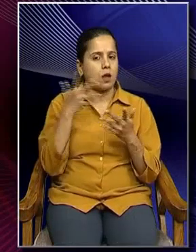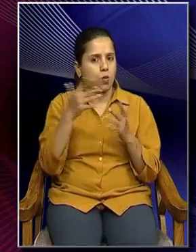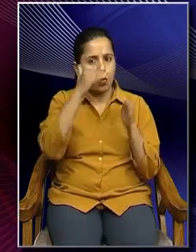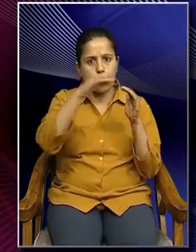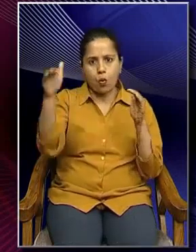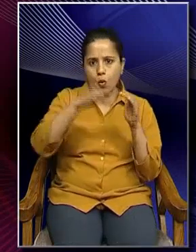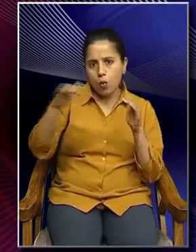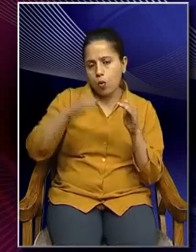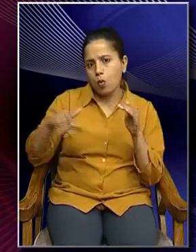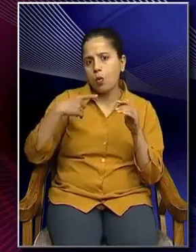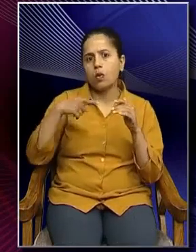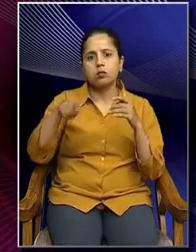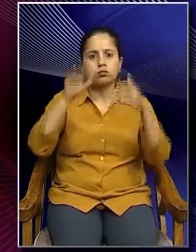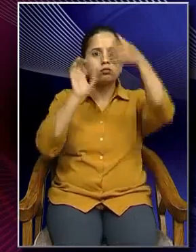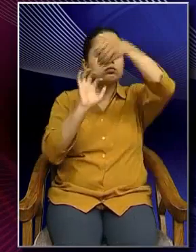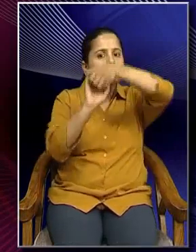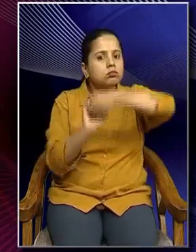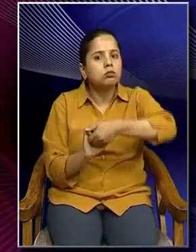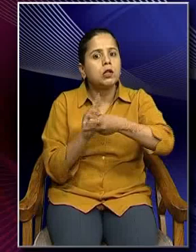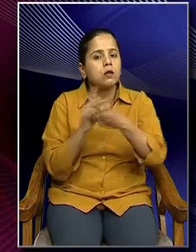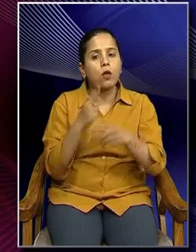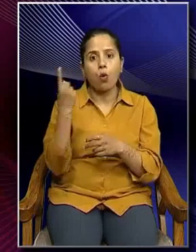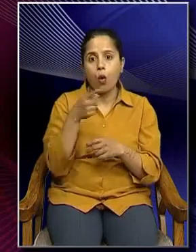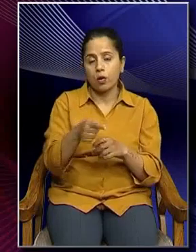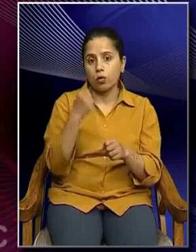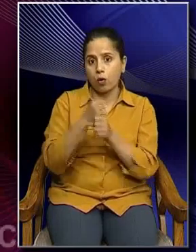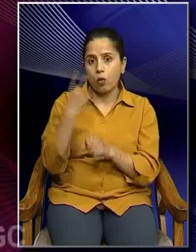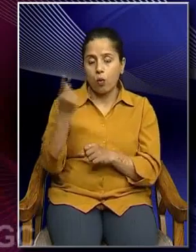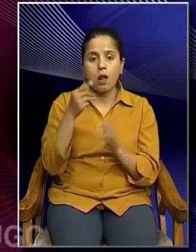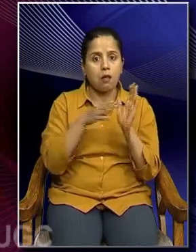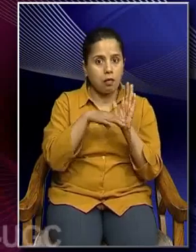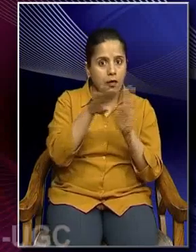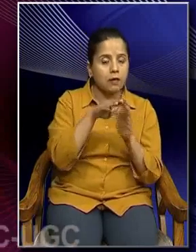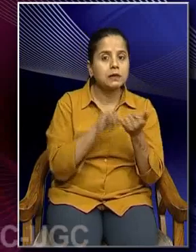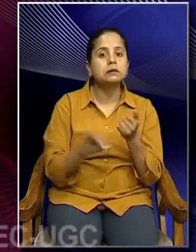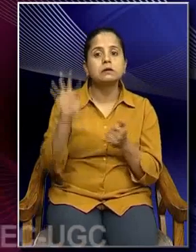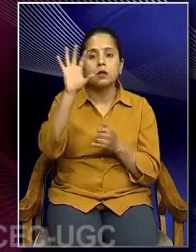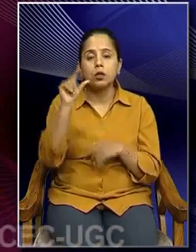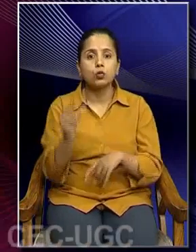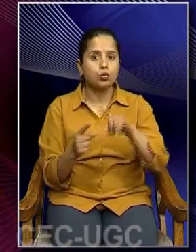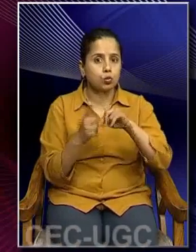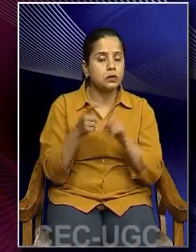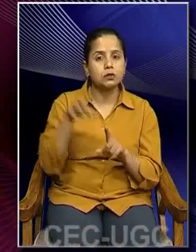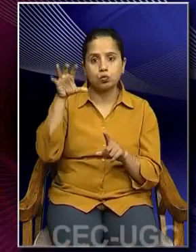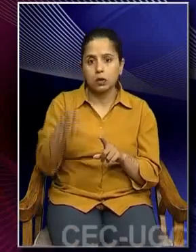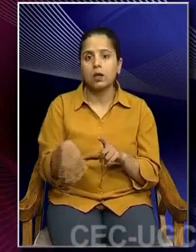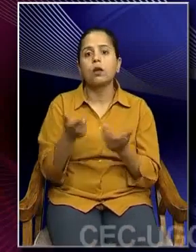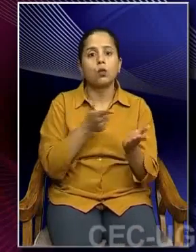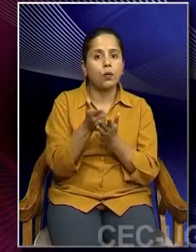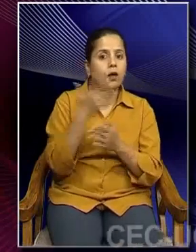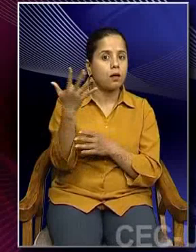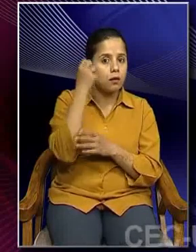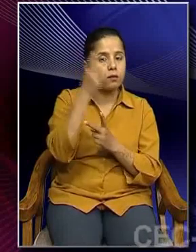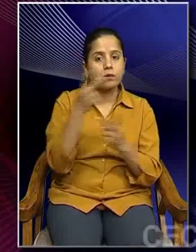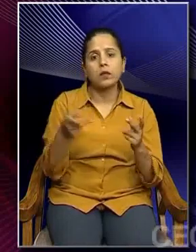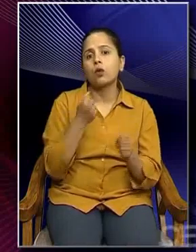is just not only the government at the particular level, union level, state level, district level, or Panchayati Raj level.